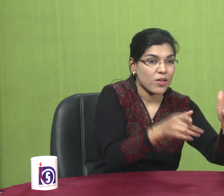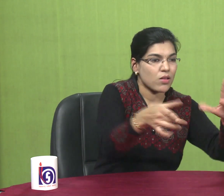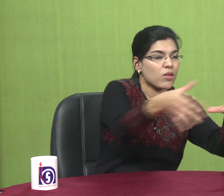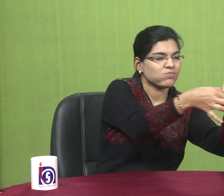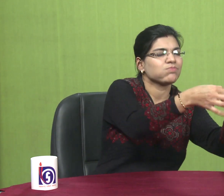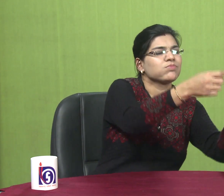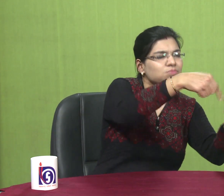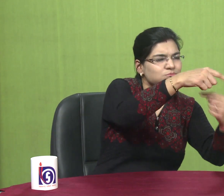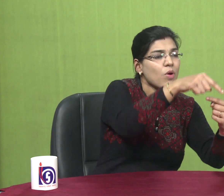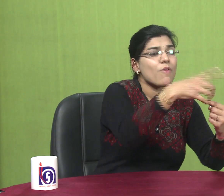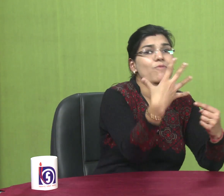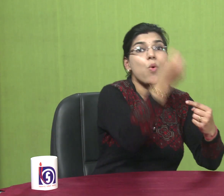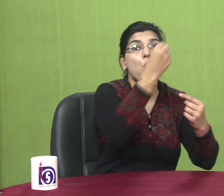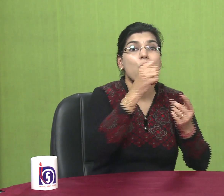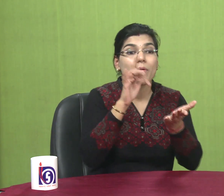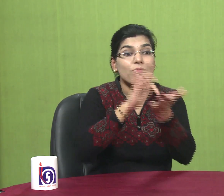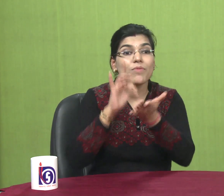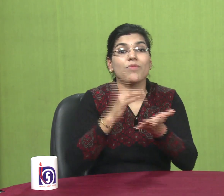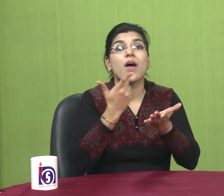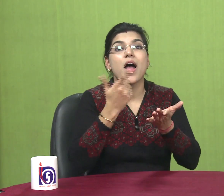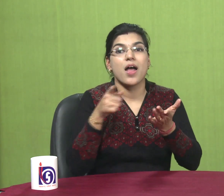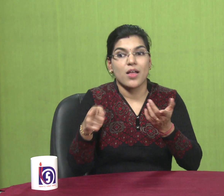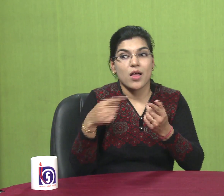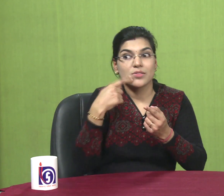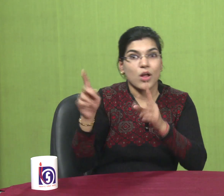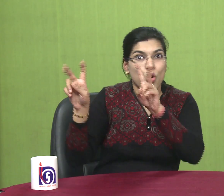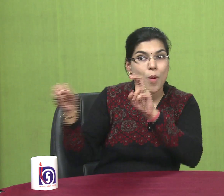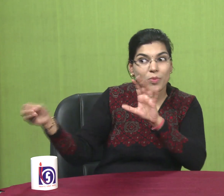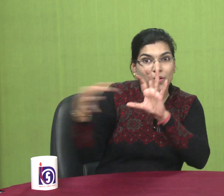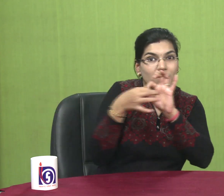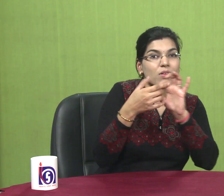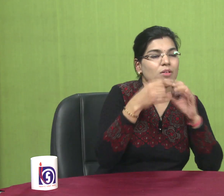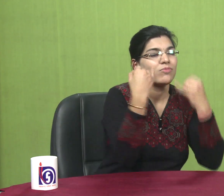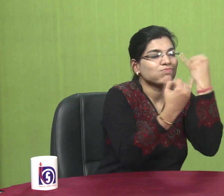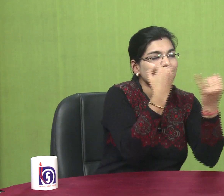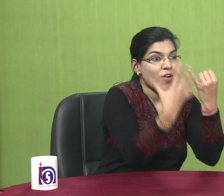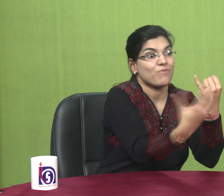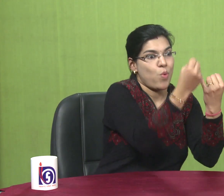responds to our PC by opening the web page.